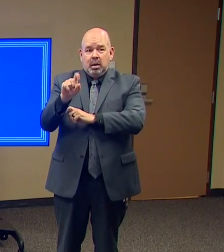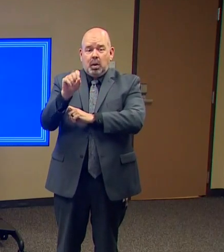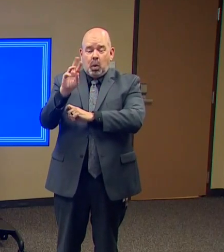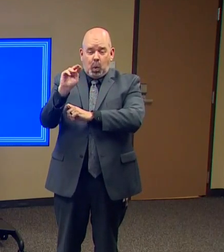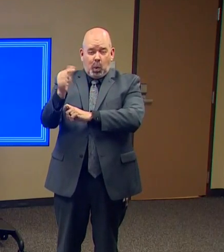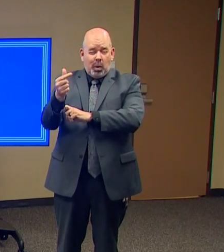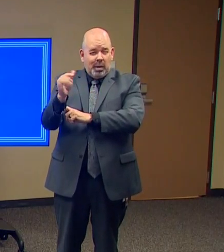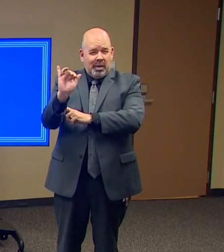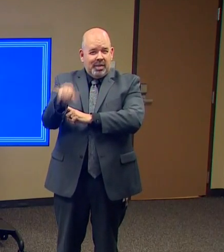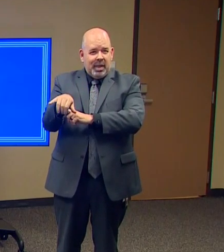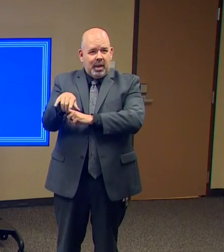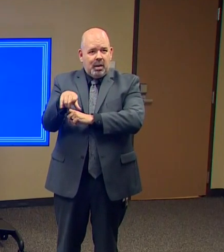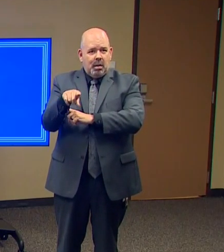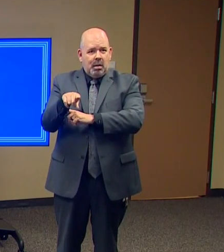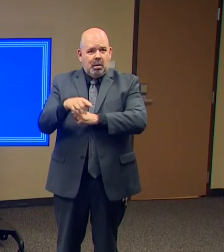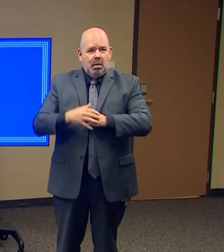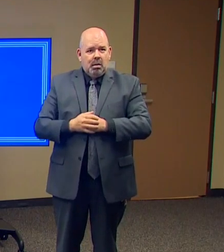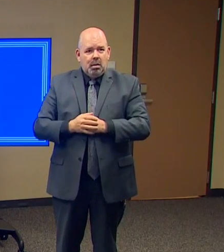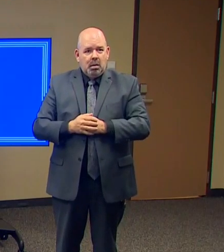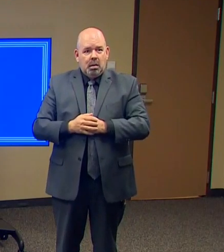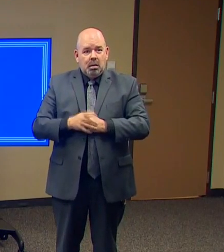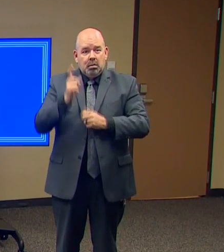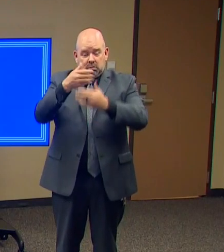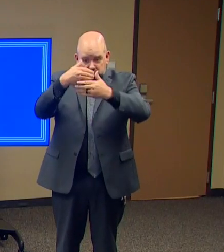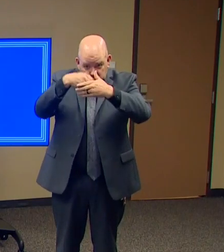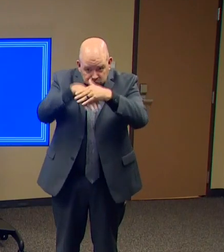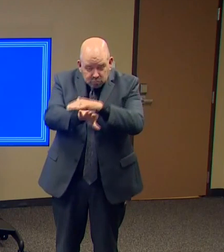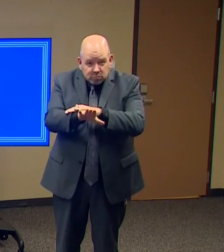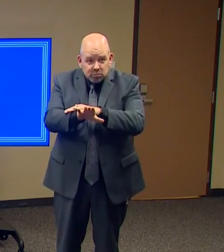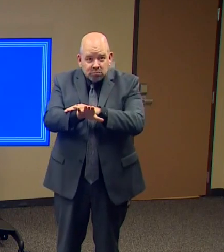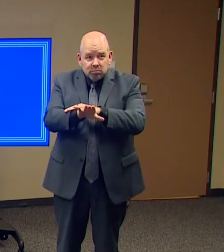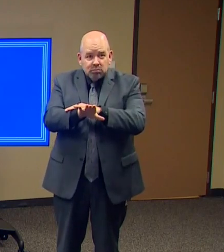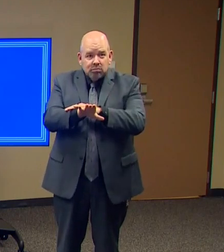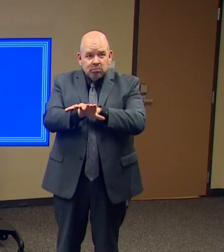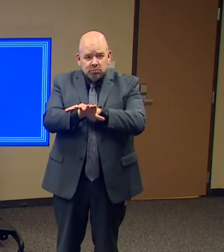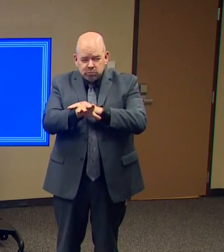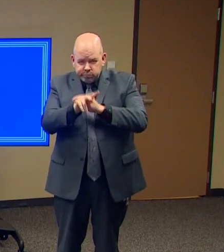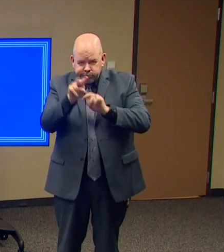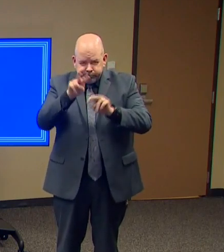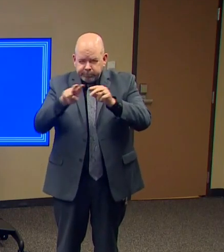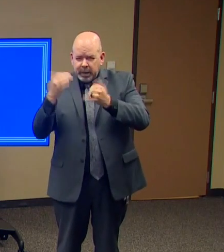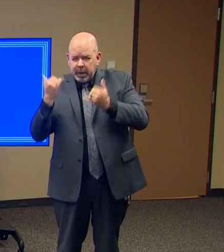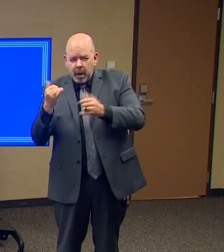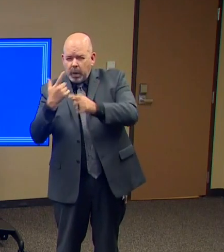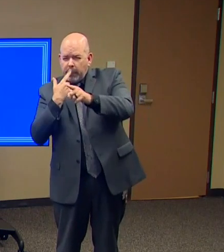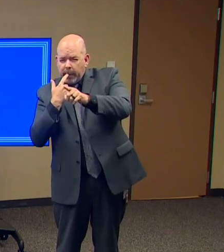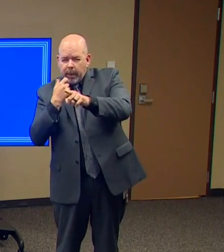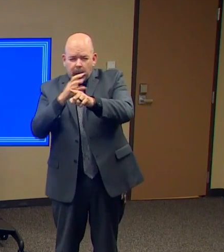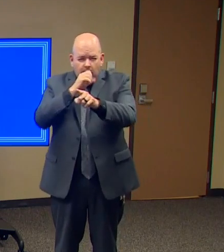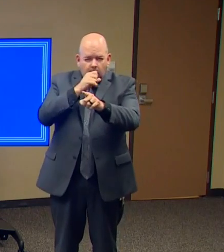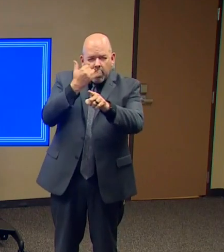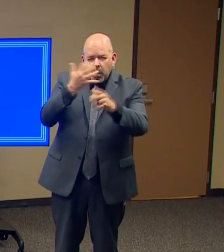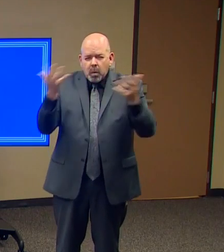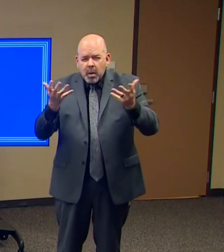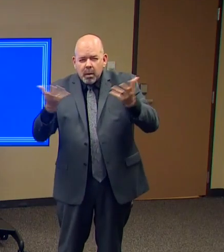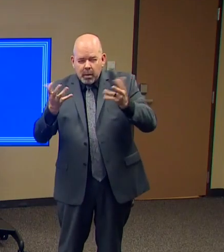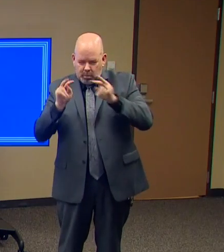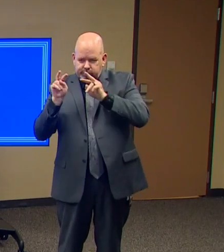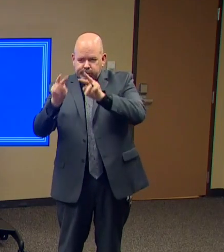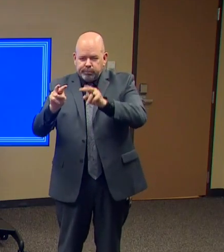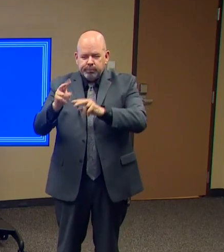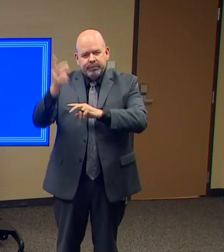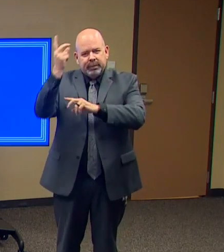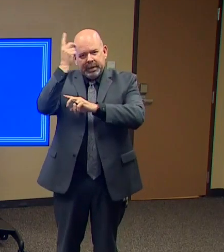lot more information on there. We're going to talk about some of that information. But it gets down to 4 simple